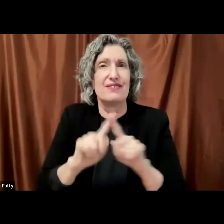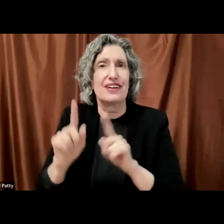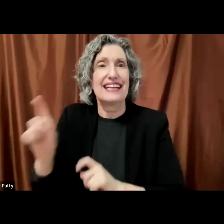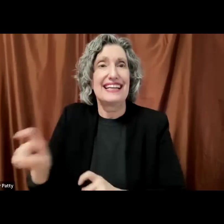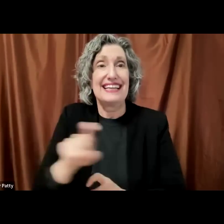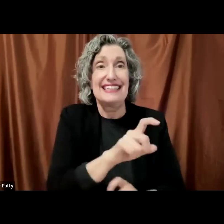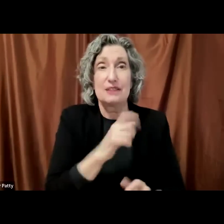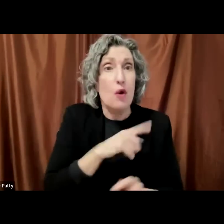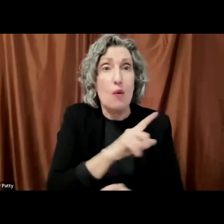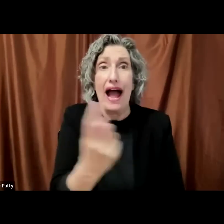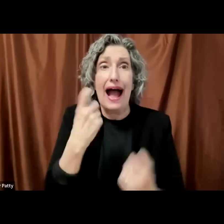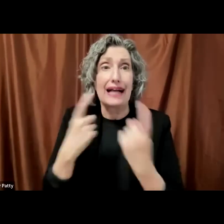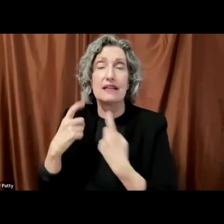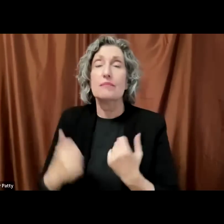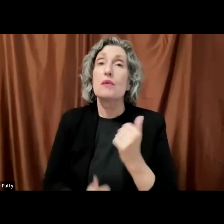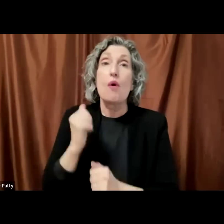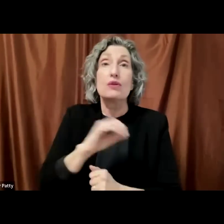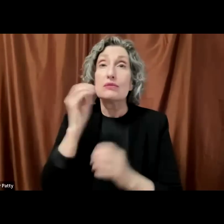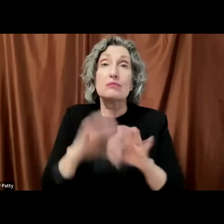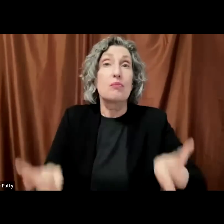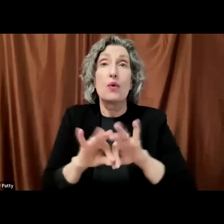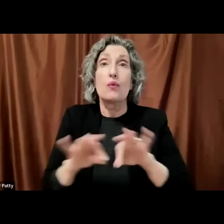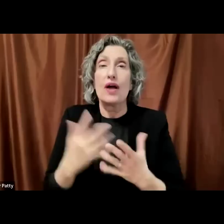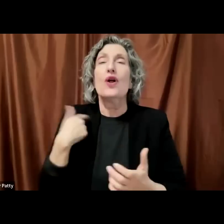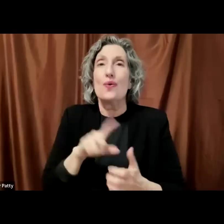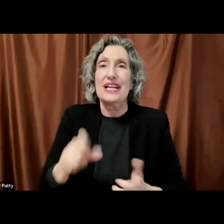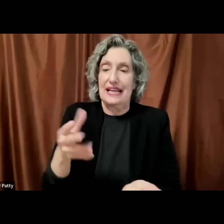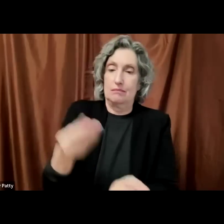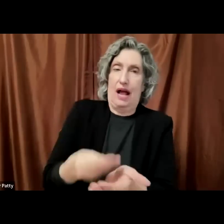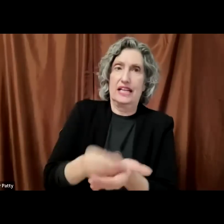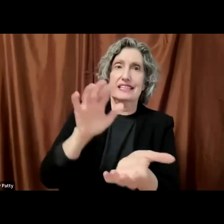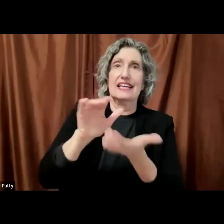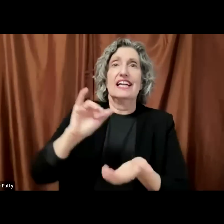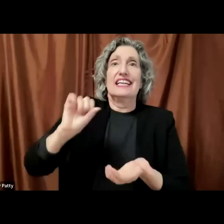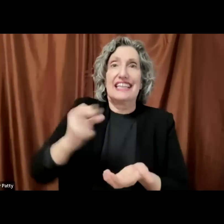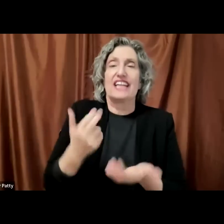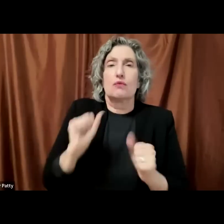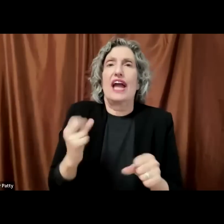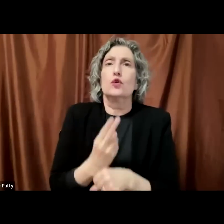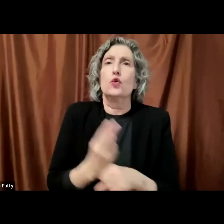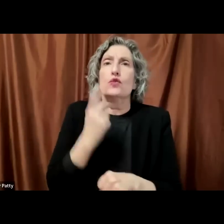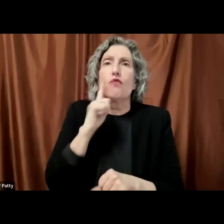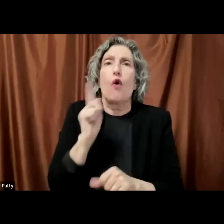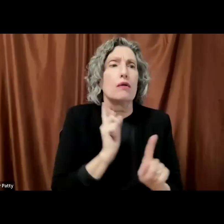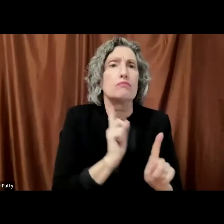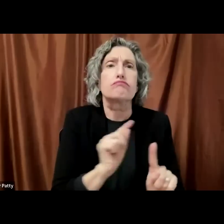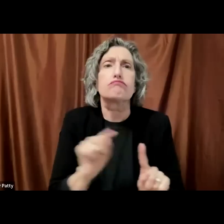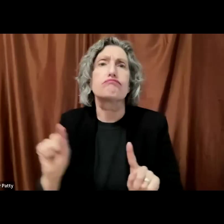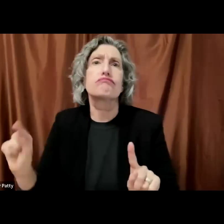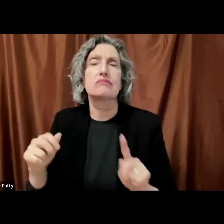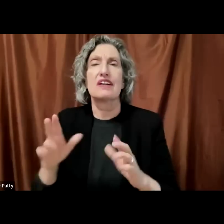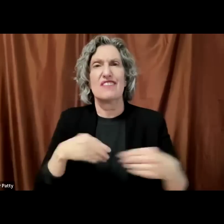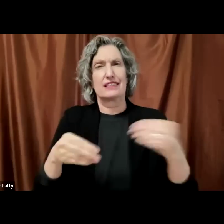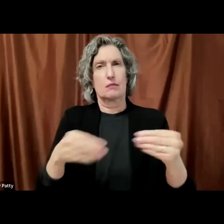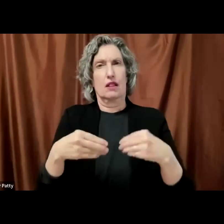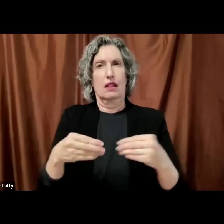us would say flexible spending is what we really need right now. And help us spread accurate information that have been vetted by trusted